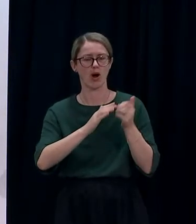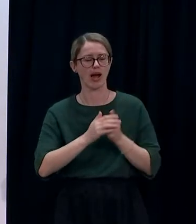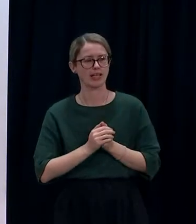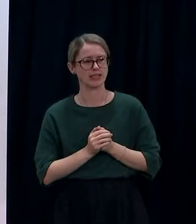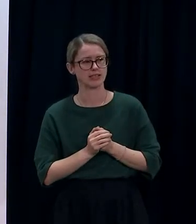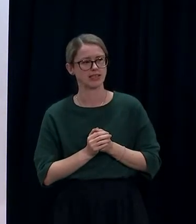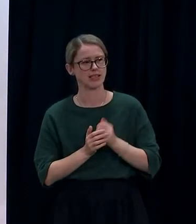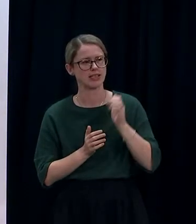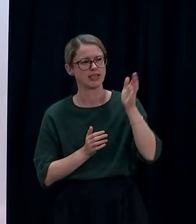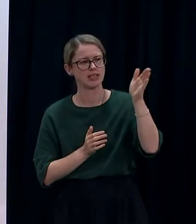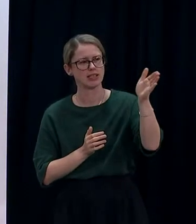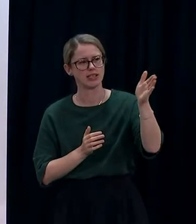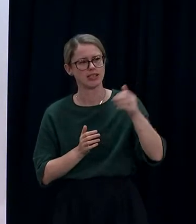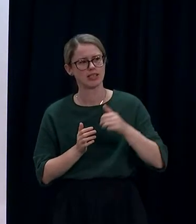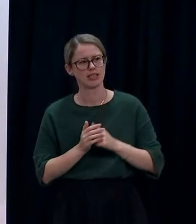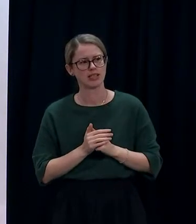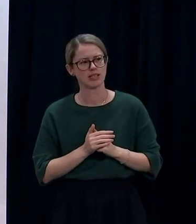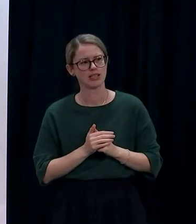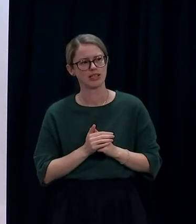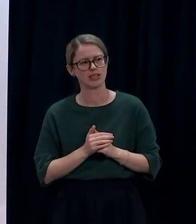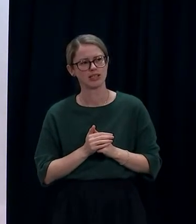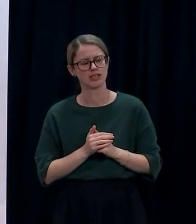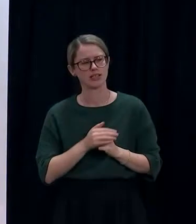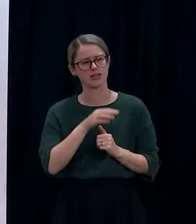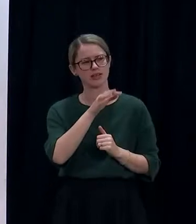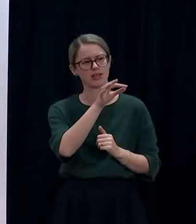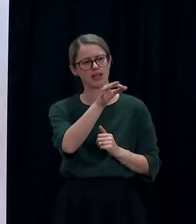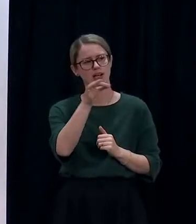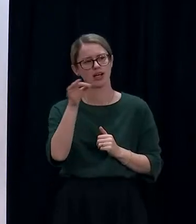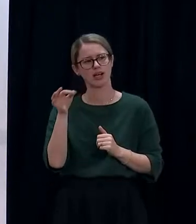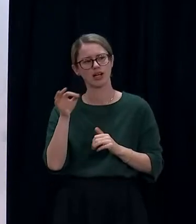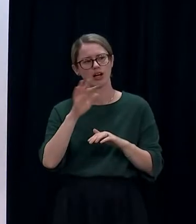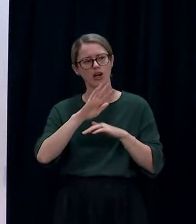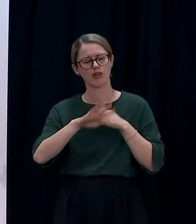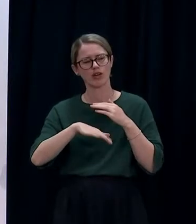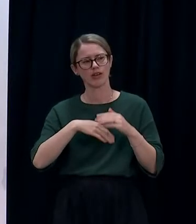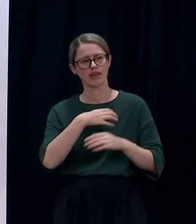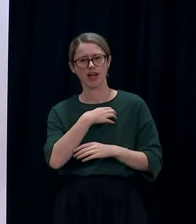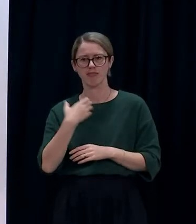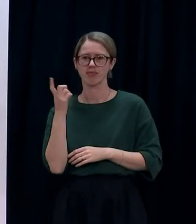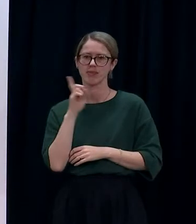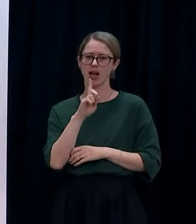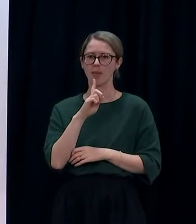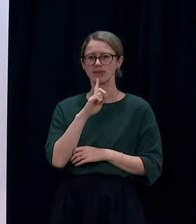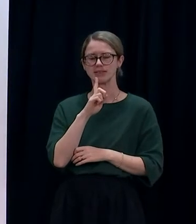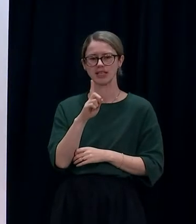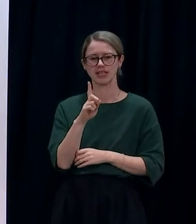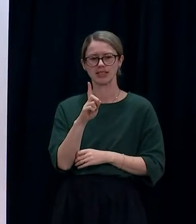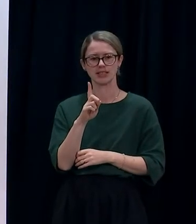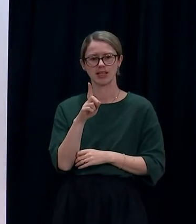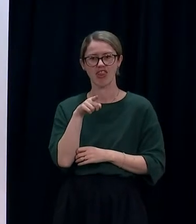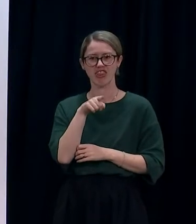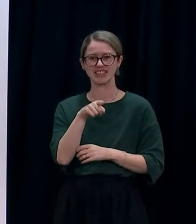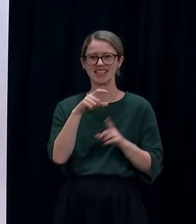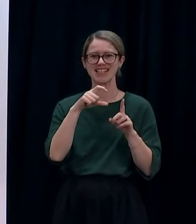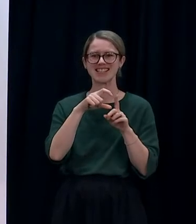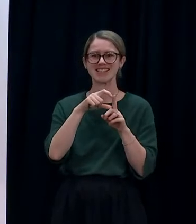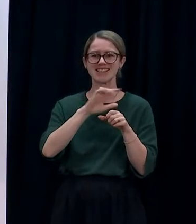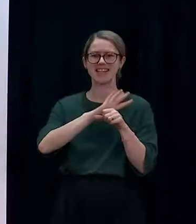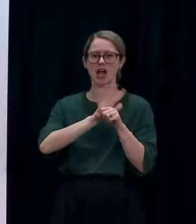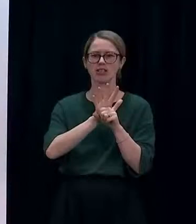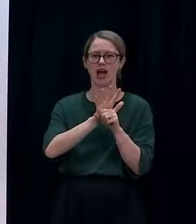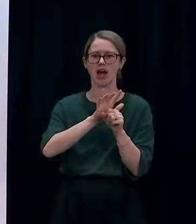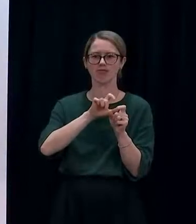think that it could just be confusing for the public? We've heard the government come out here and say this is more infectious, more